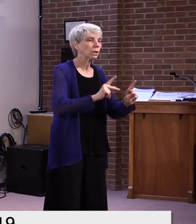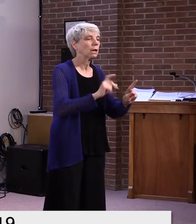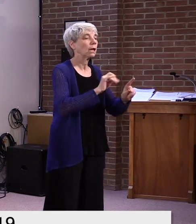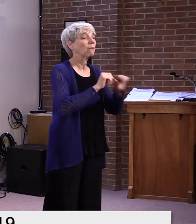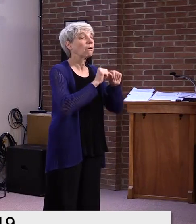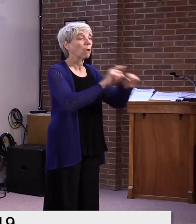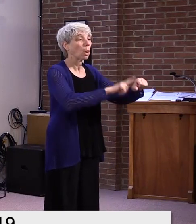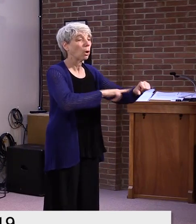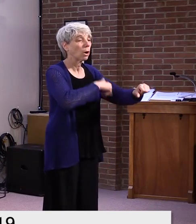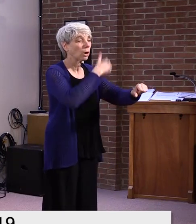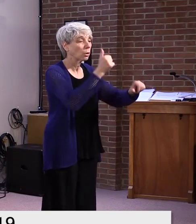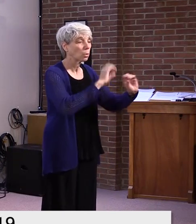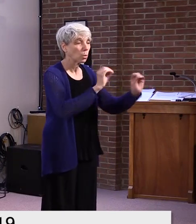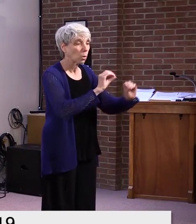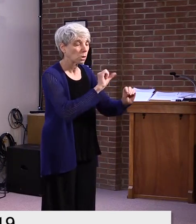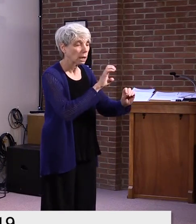to.